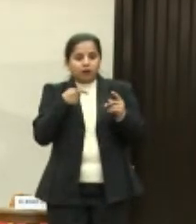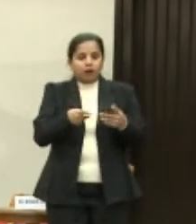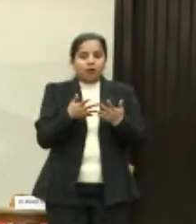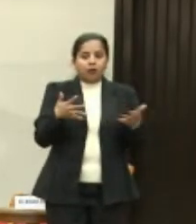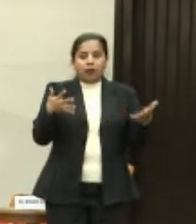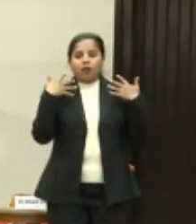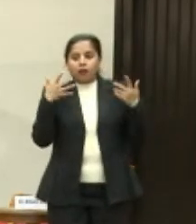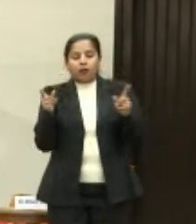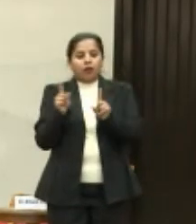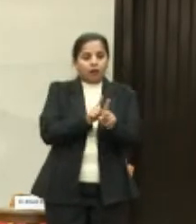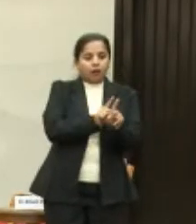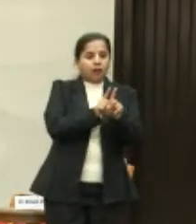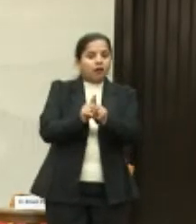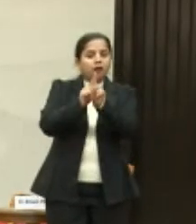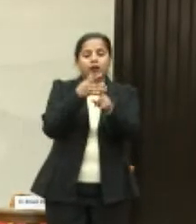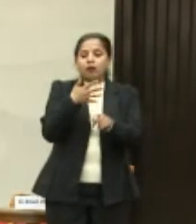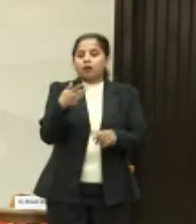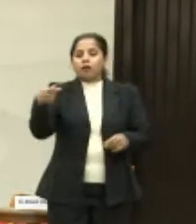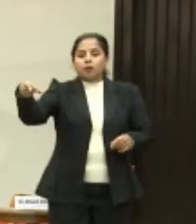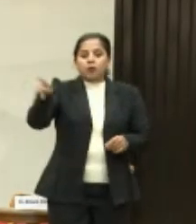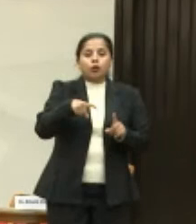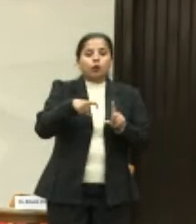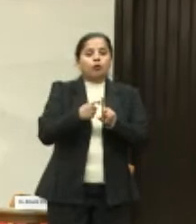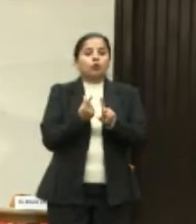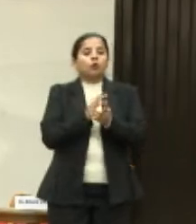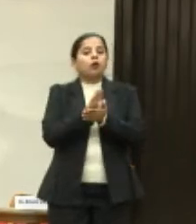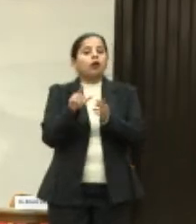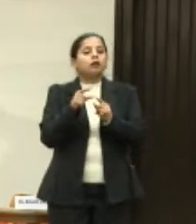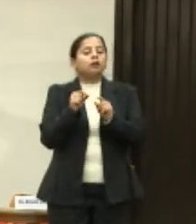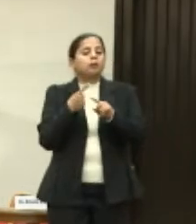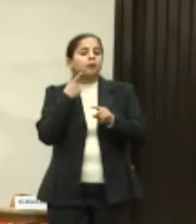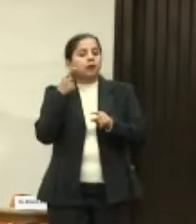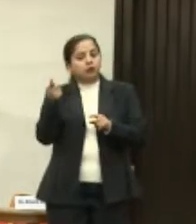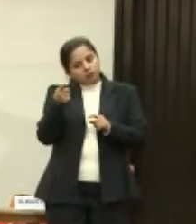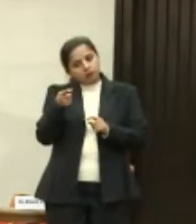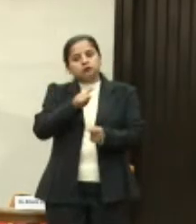and an escort, he goes off and becomes the Kuladhipati of Kalinjar.